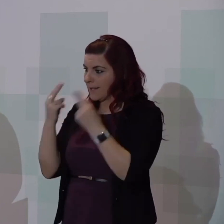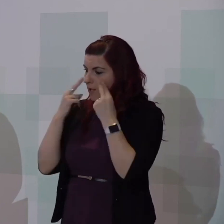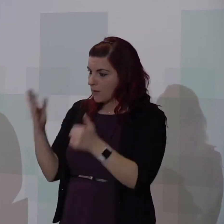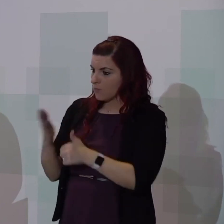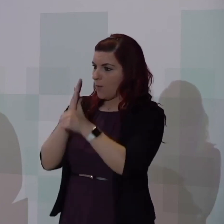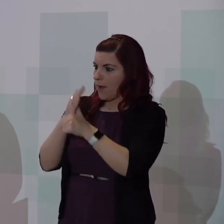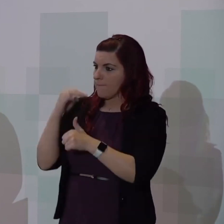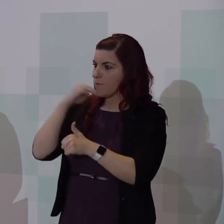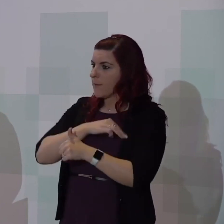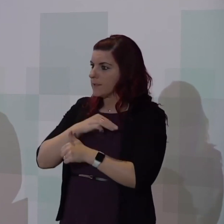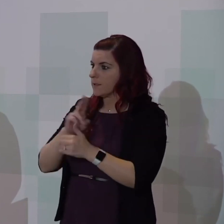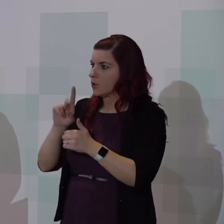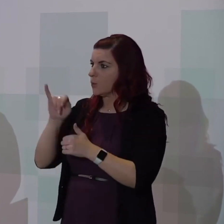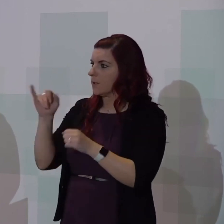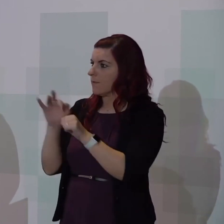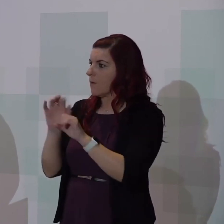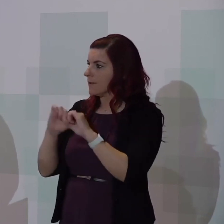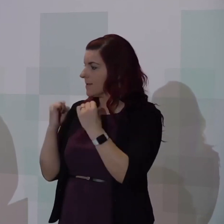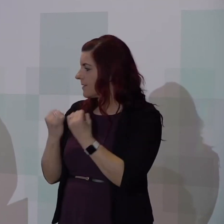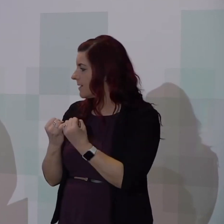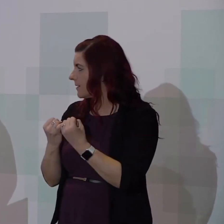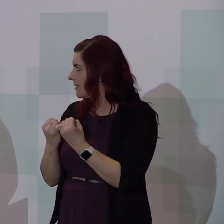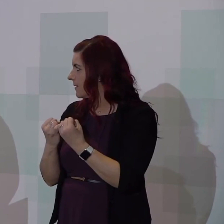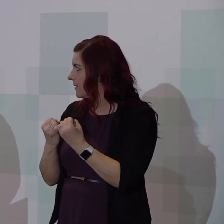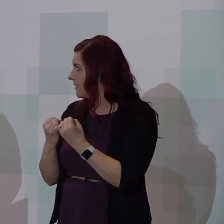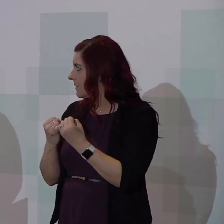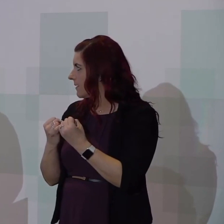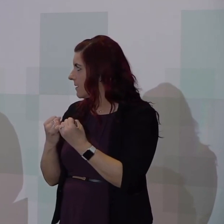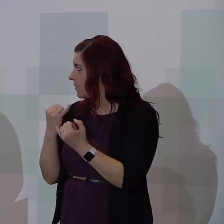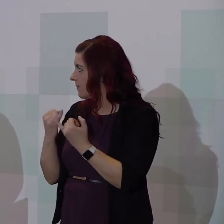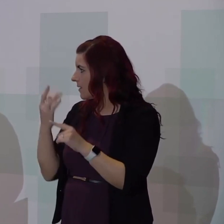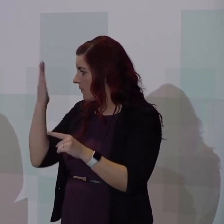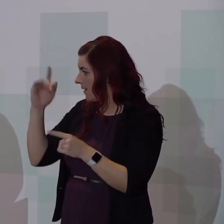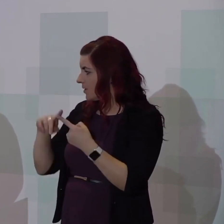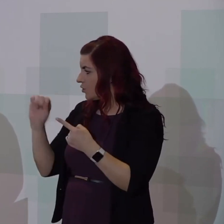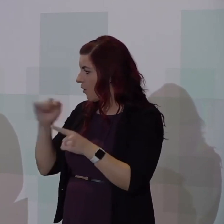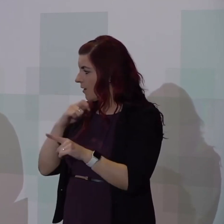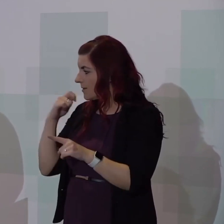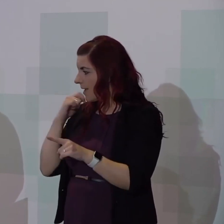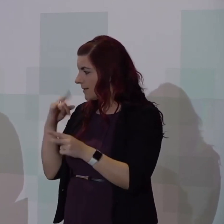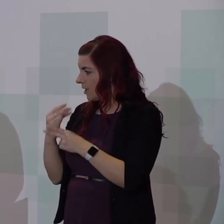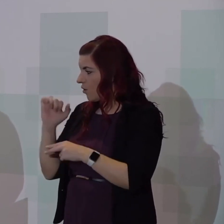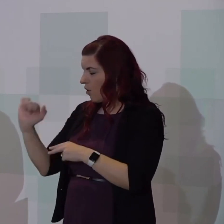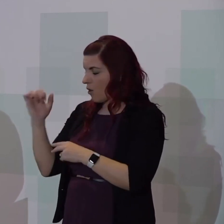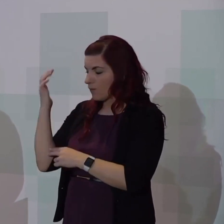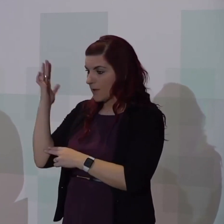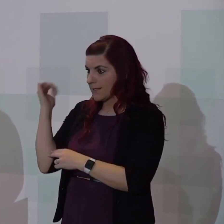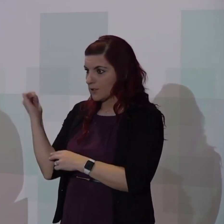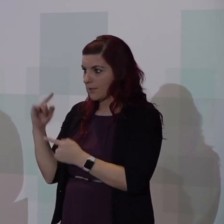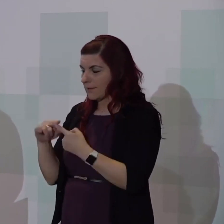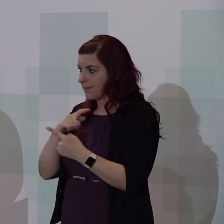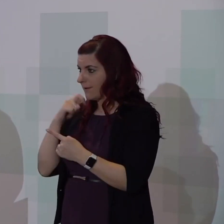unit of society. As Professor Siobhan Mullally said in her presentation,